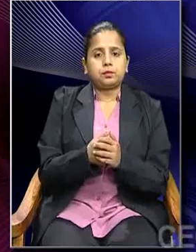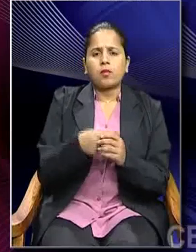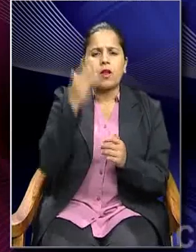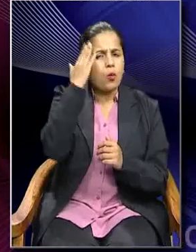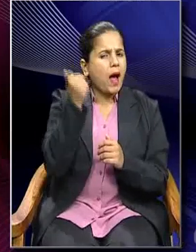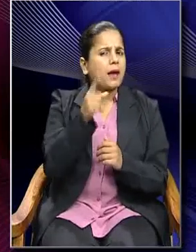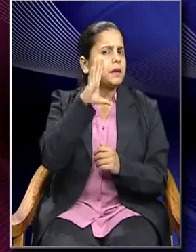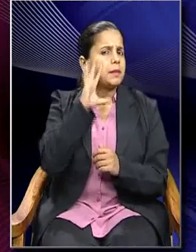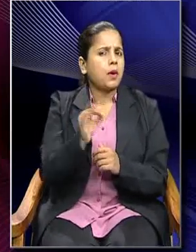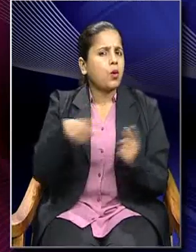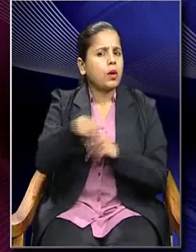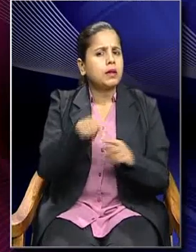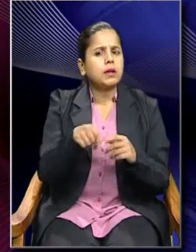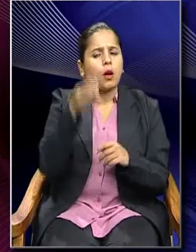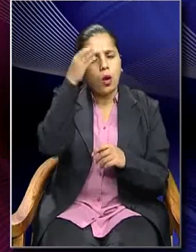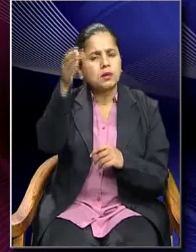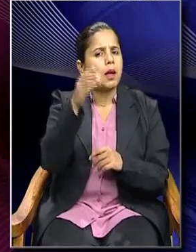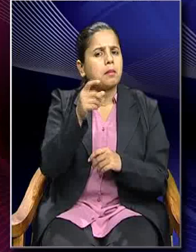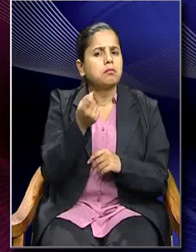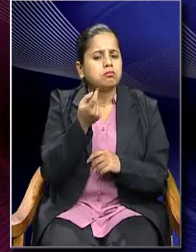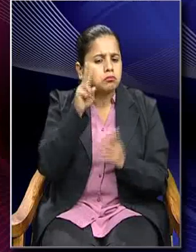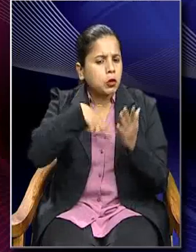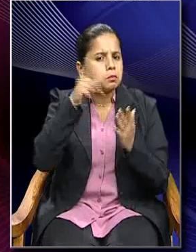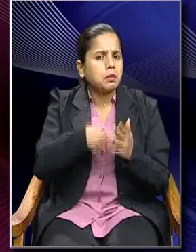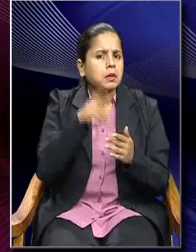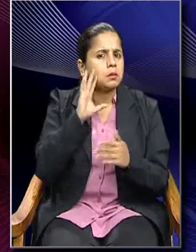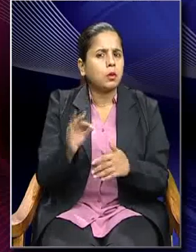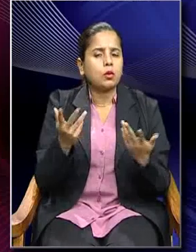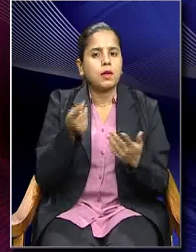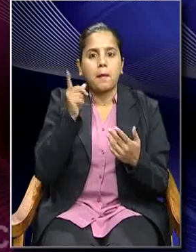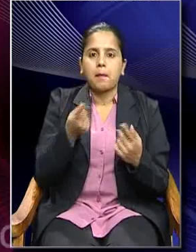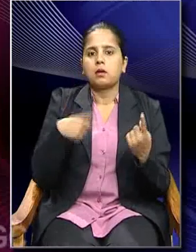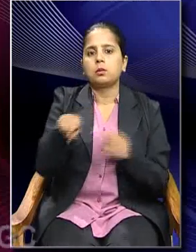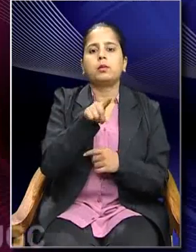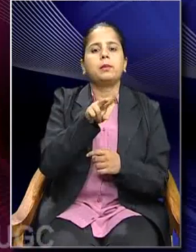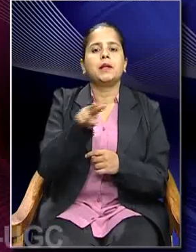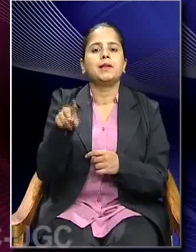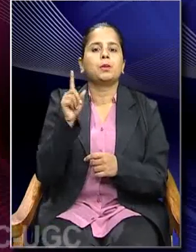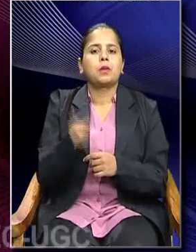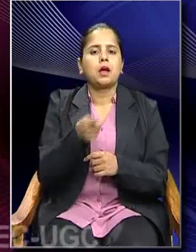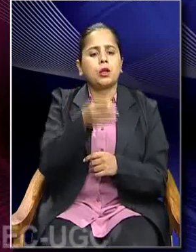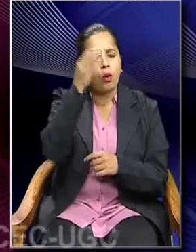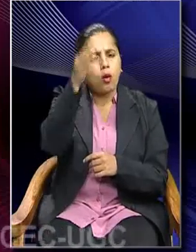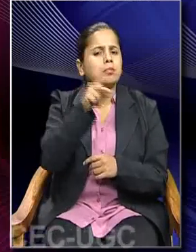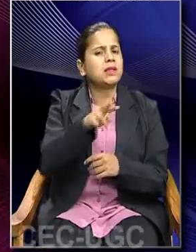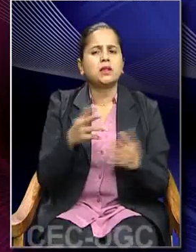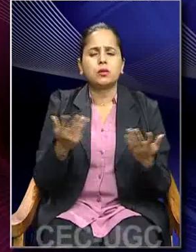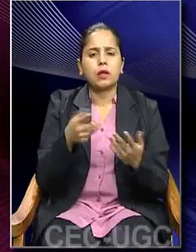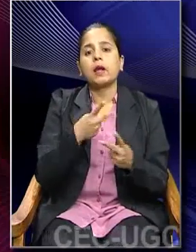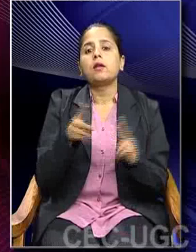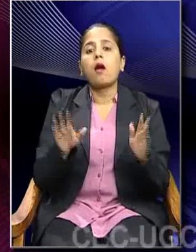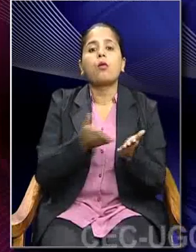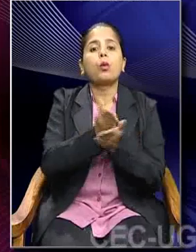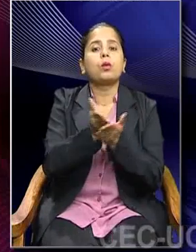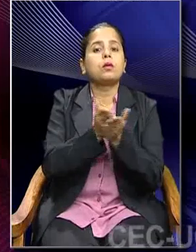it important to study concepts? Because we have to have a meaning of that concept. There are different ways